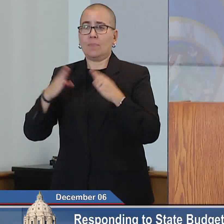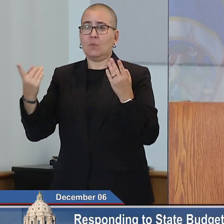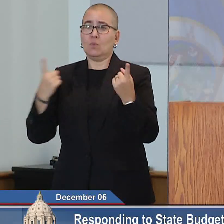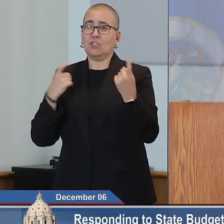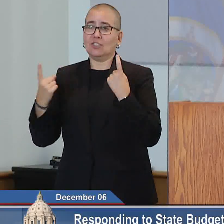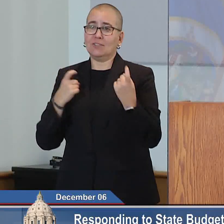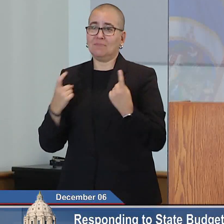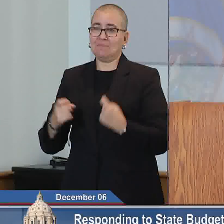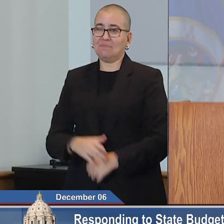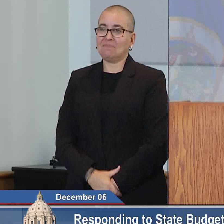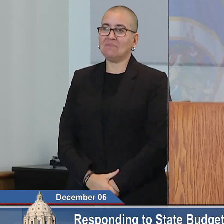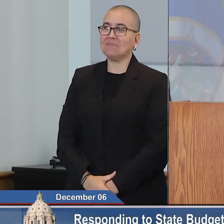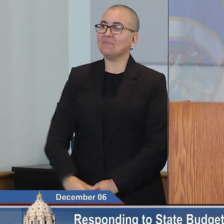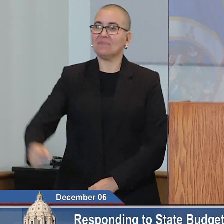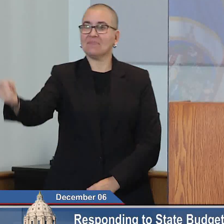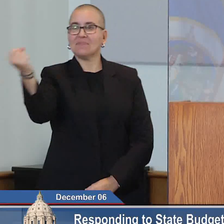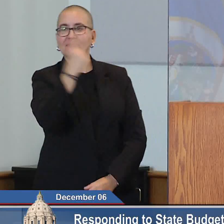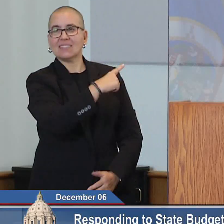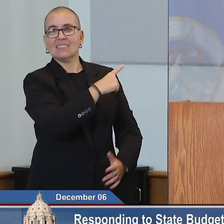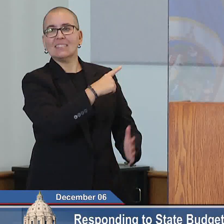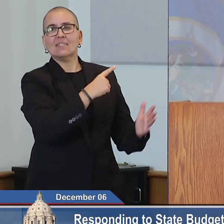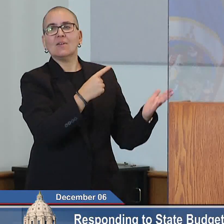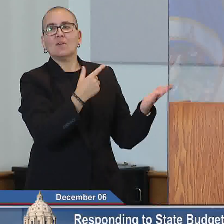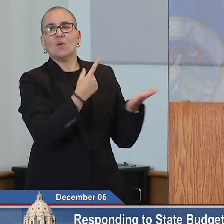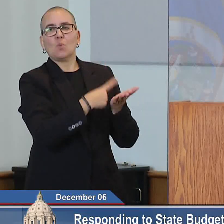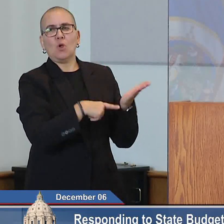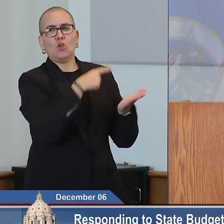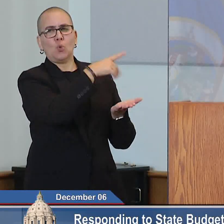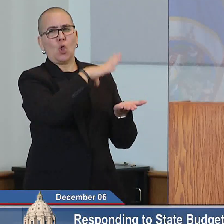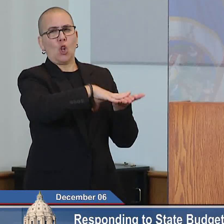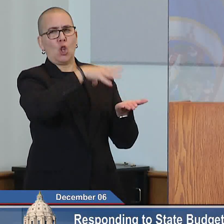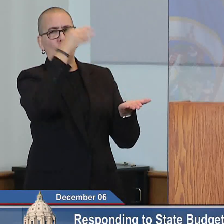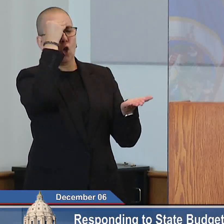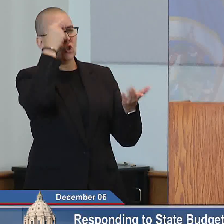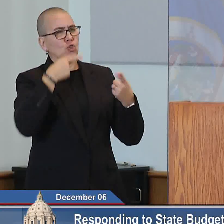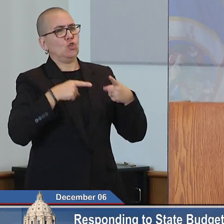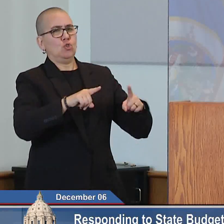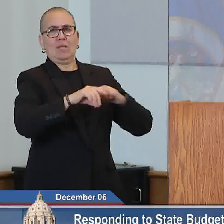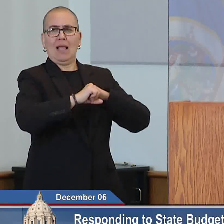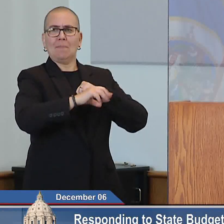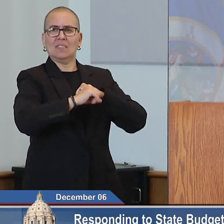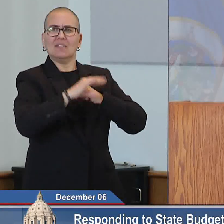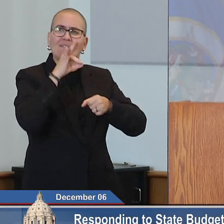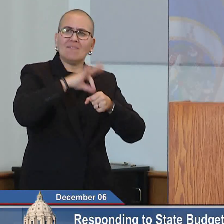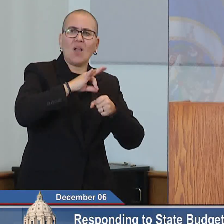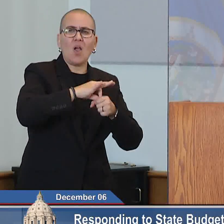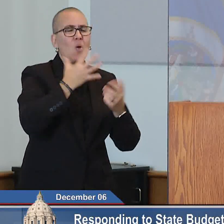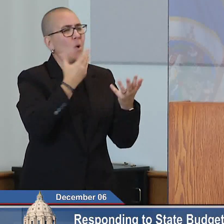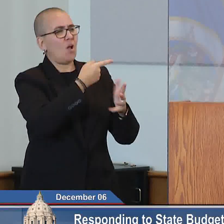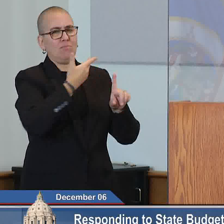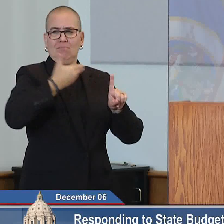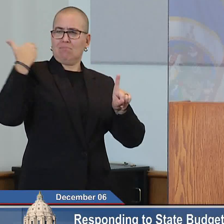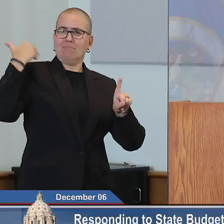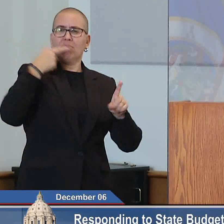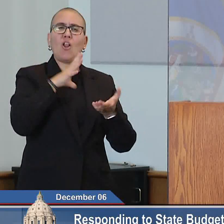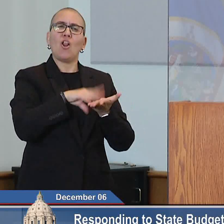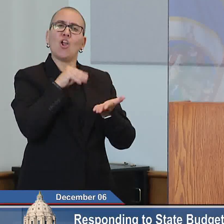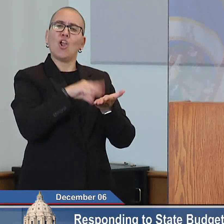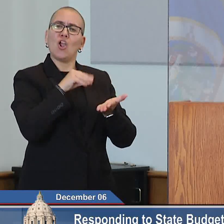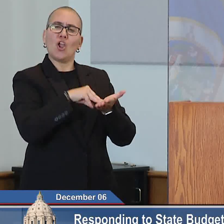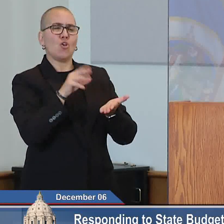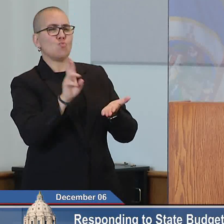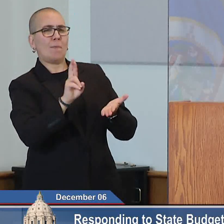Madam Leader, what did you learn from the campaign trail that might inform the Republican House agenda this time?